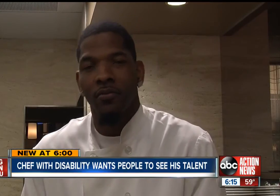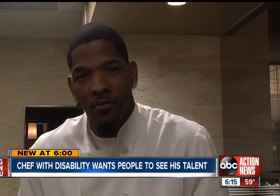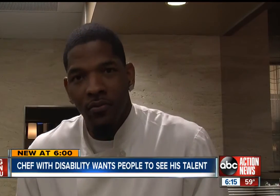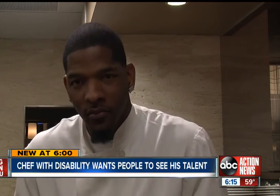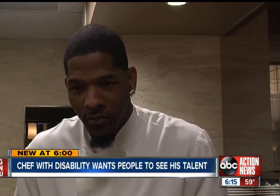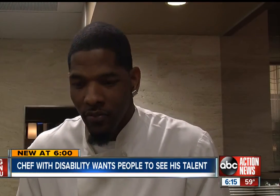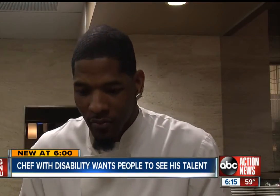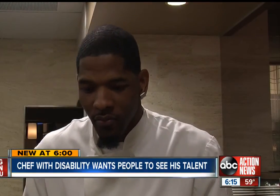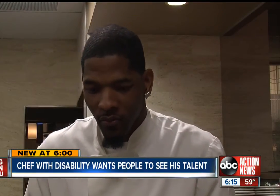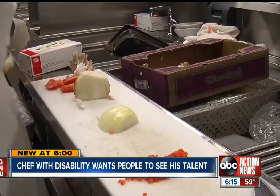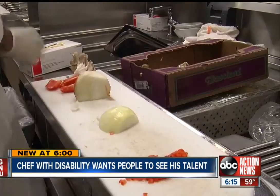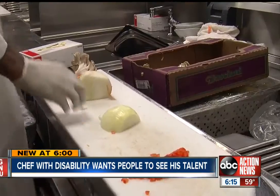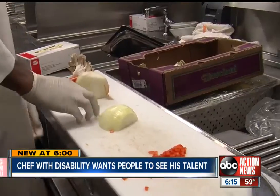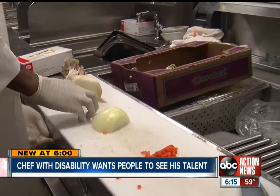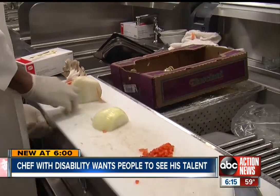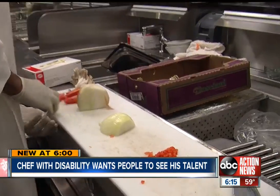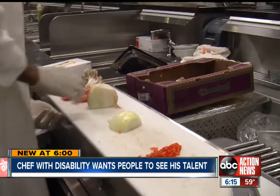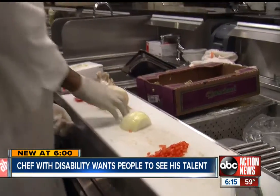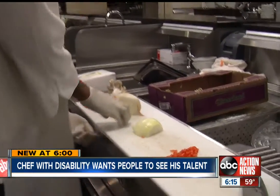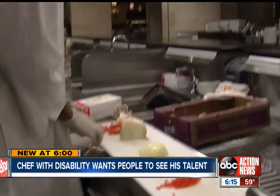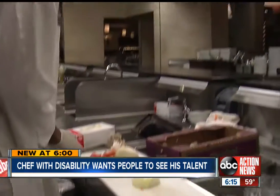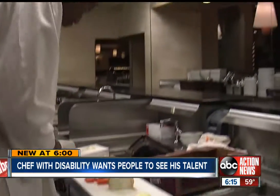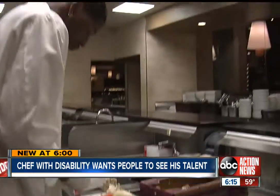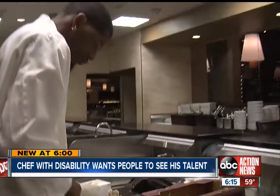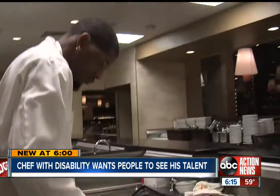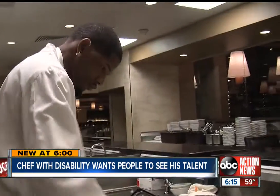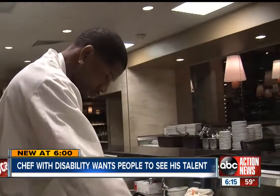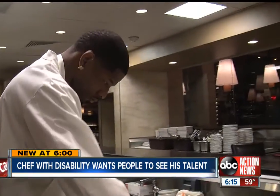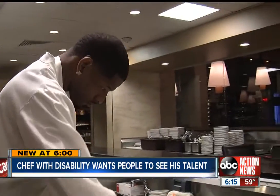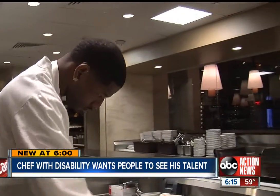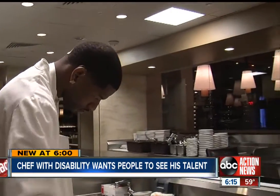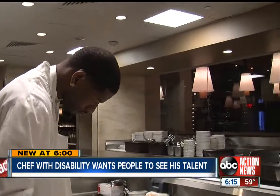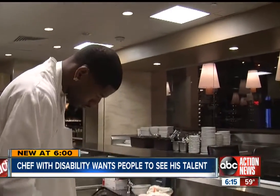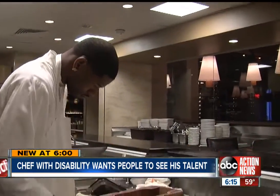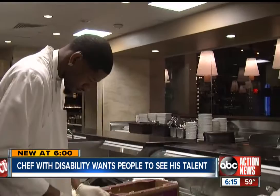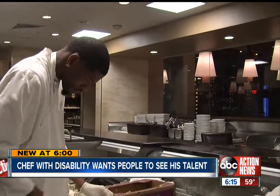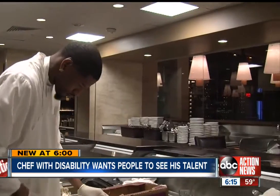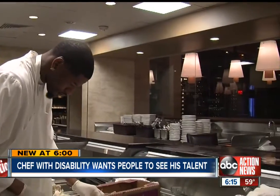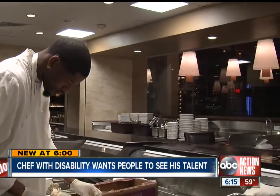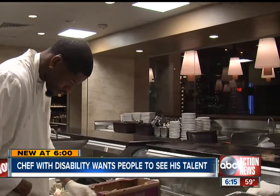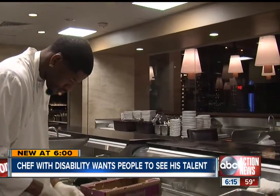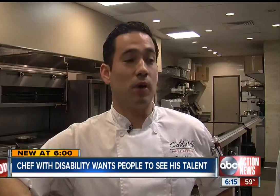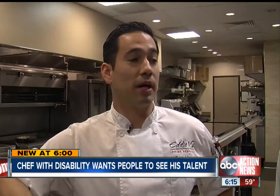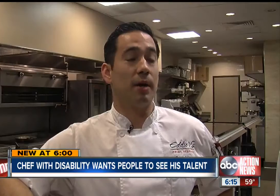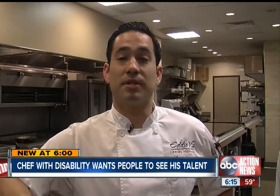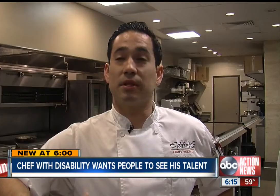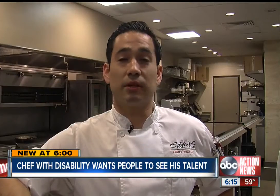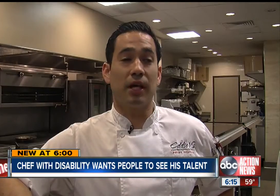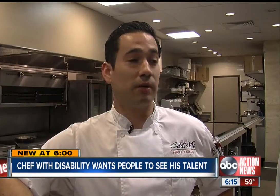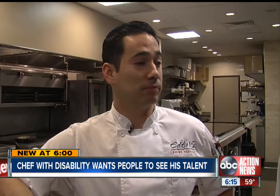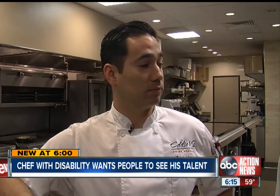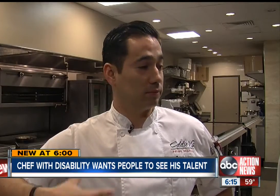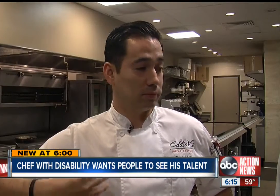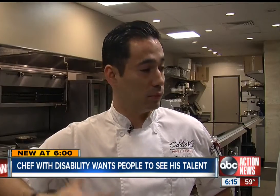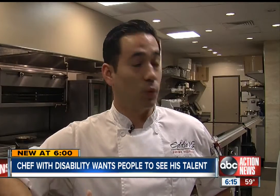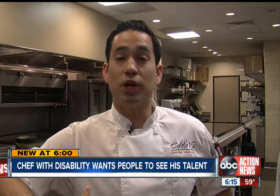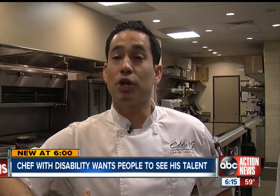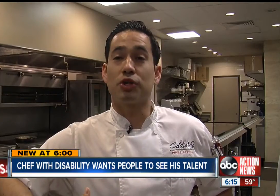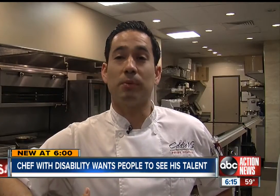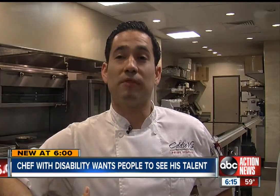I can do it. Starting in the kitchen at Eddie V's, a restaurant he helped open two years ago. That's why every single day we learn something